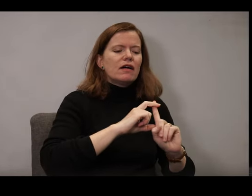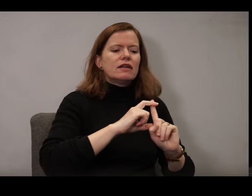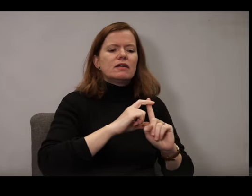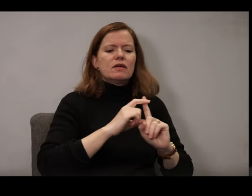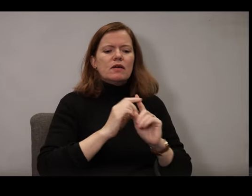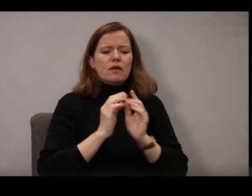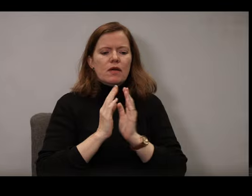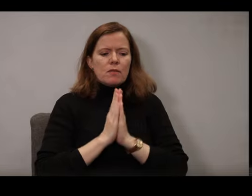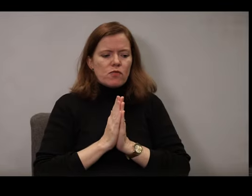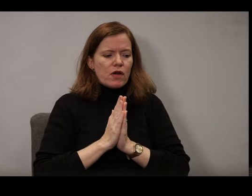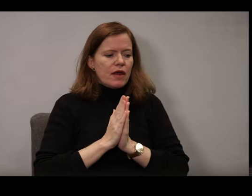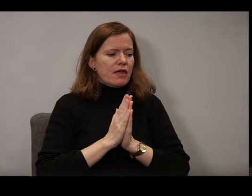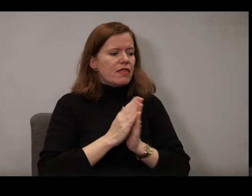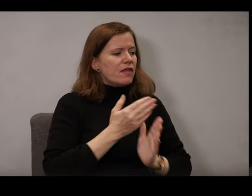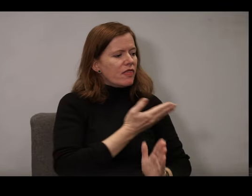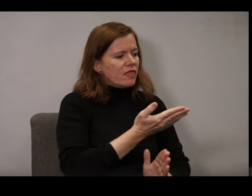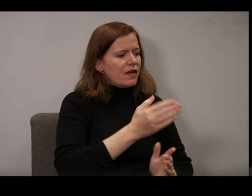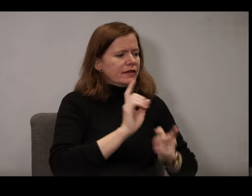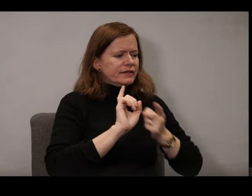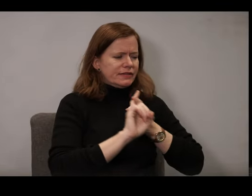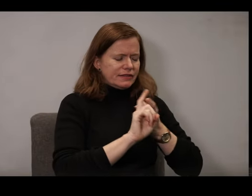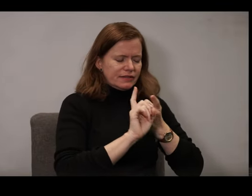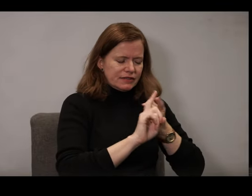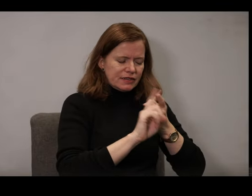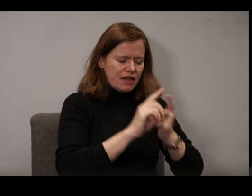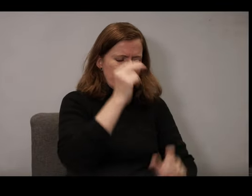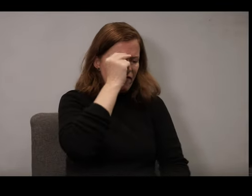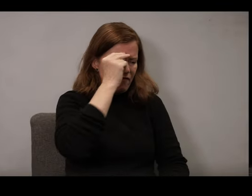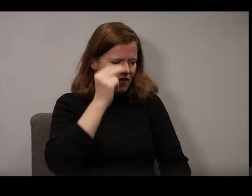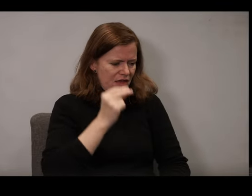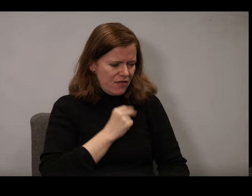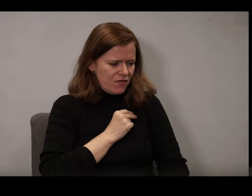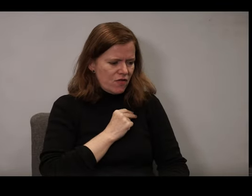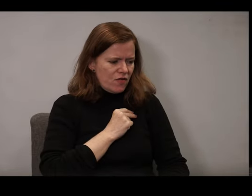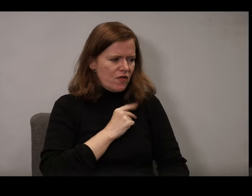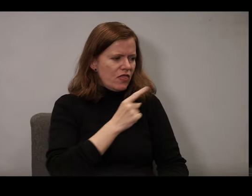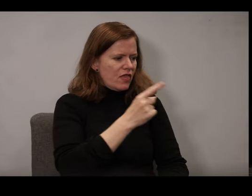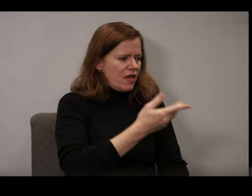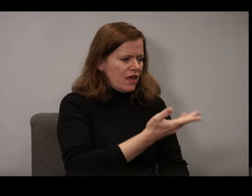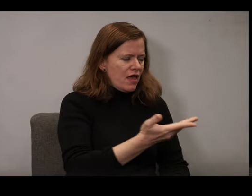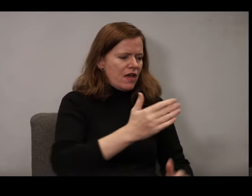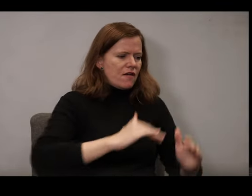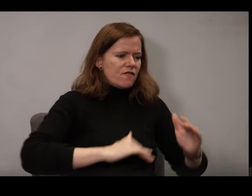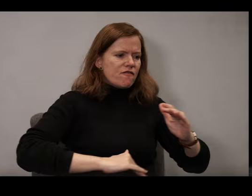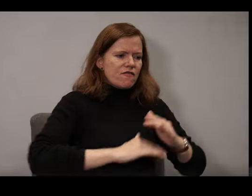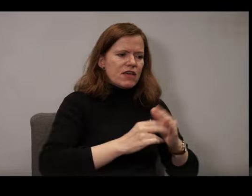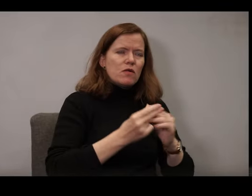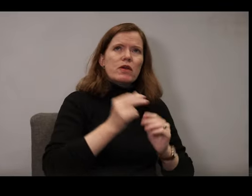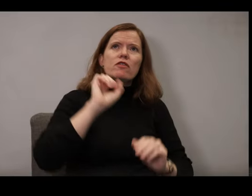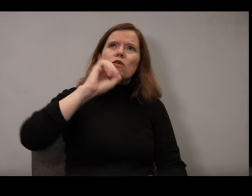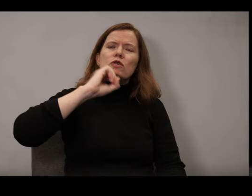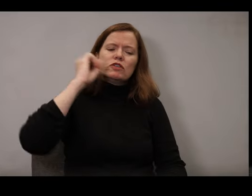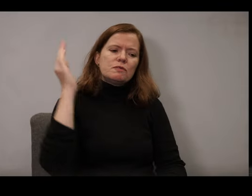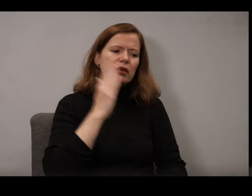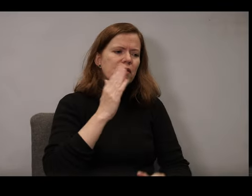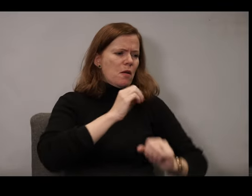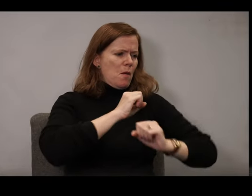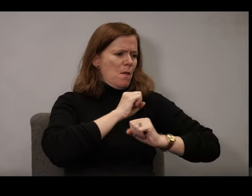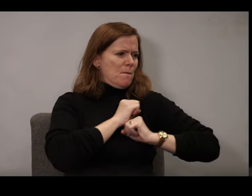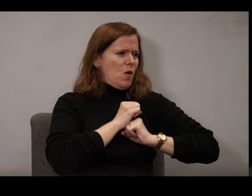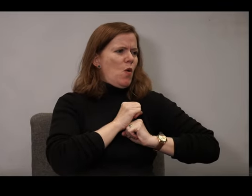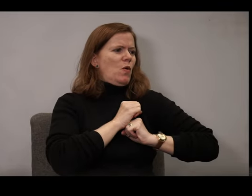that you would keep them faithful to your word and that you would fill them with your spirit boldly to declare